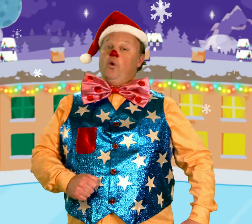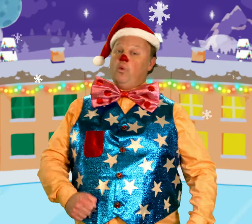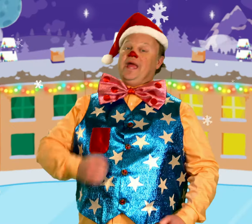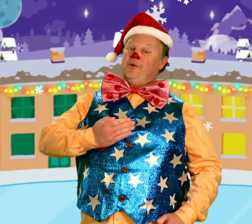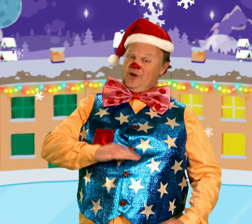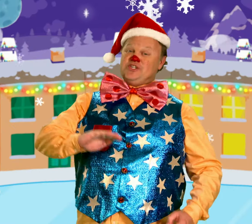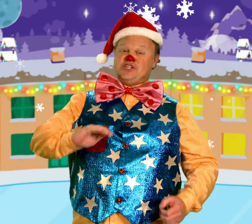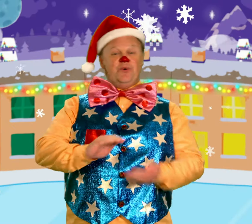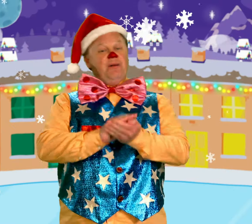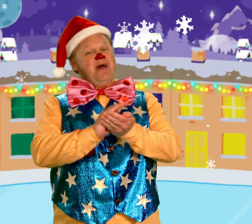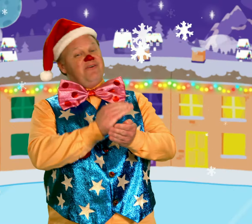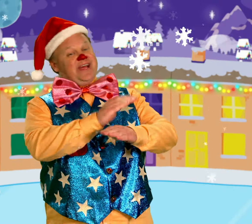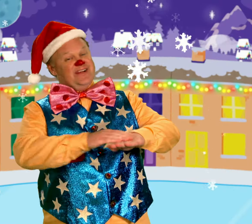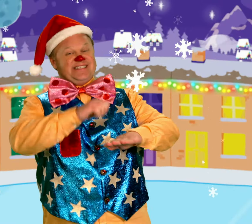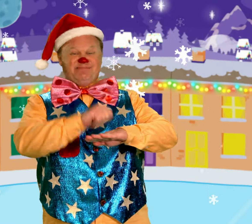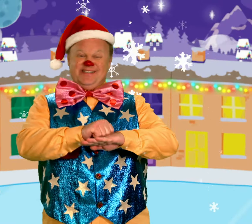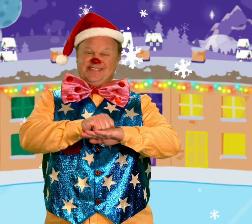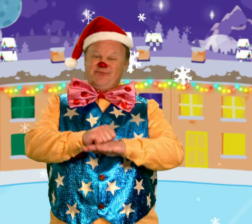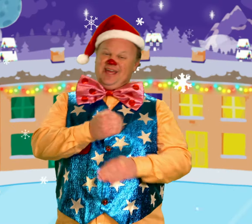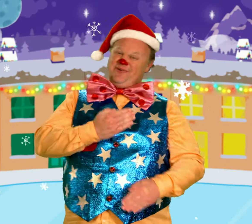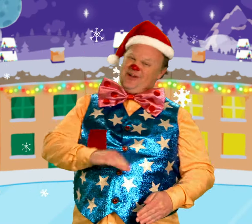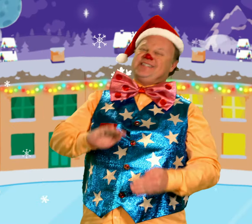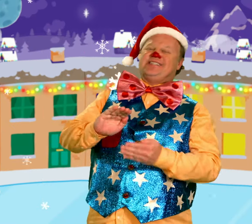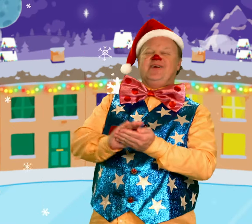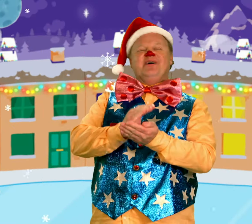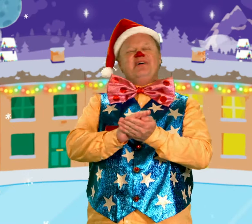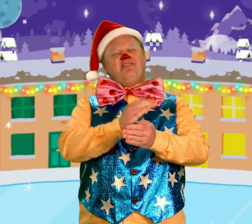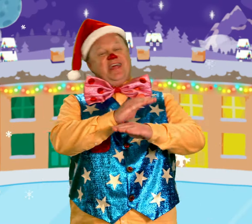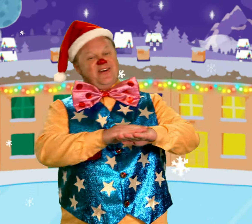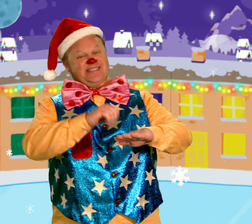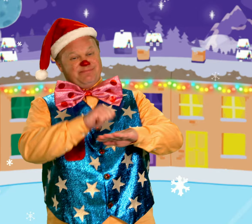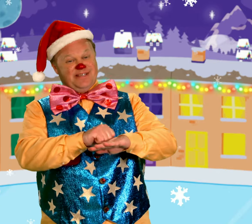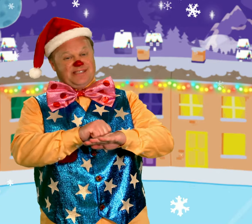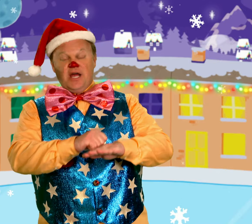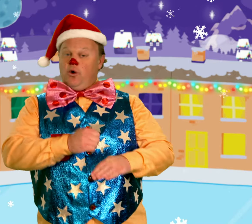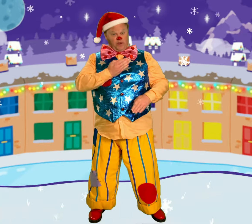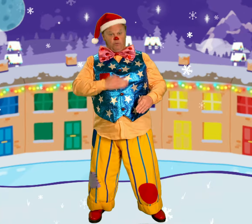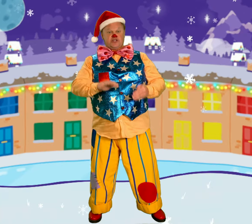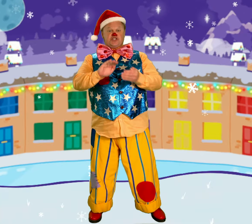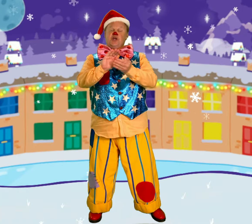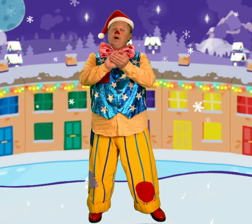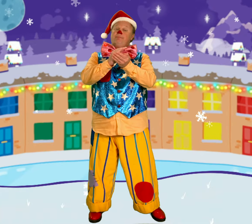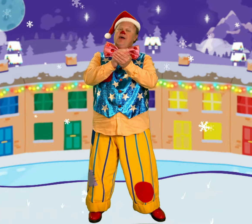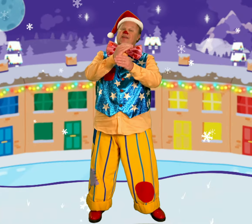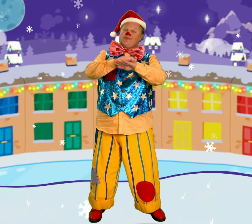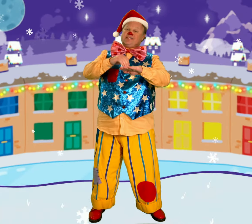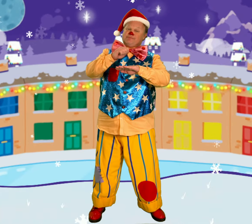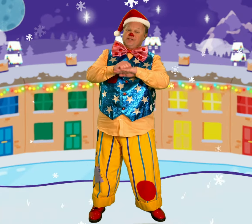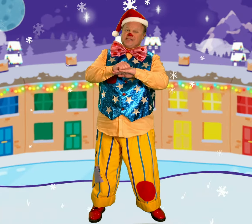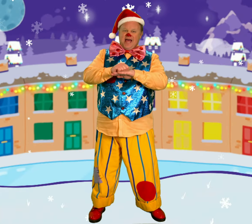We wish you a Merry Christmas! We wish you a Merry Christmas! We wish you a Merry Christmas and